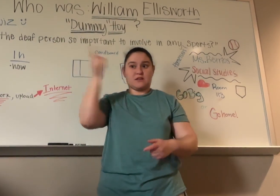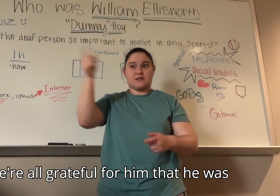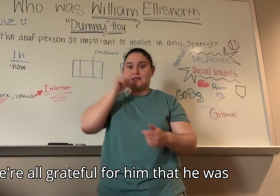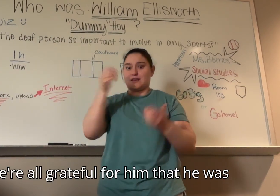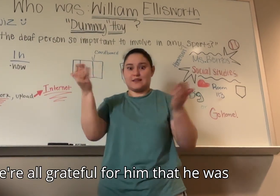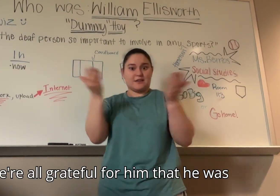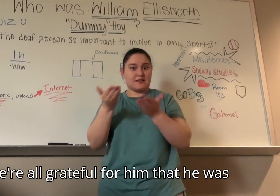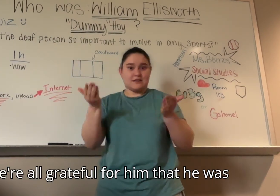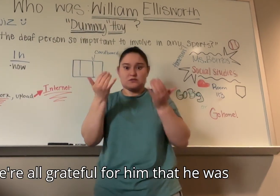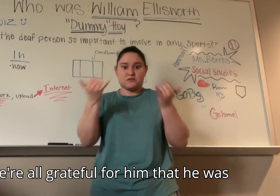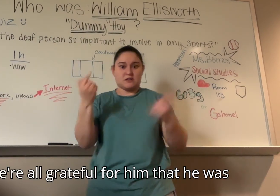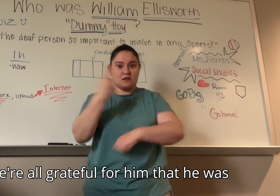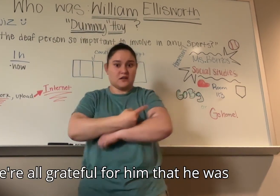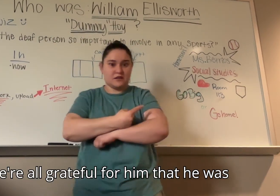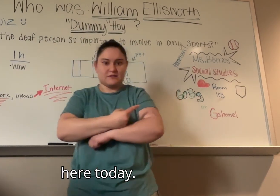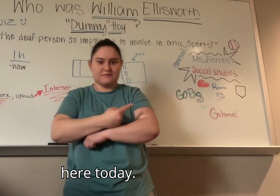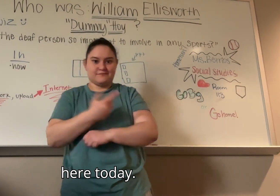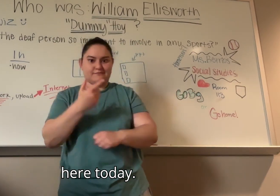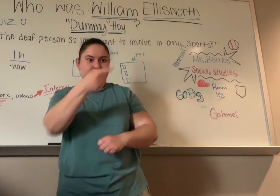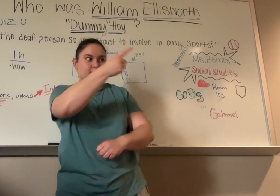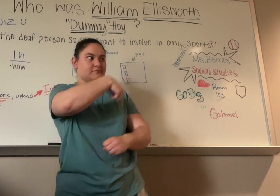So we're all grateful for him that he was here today.